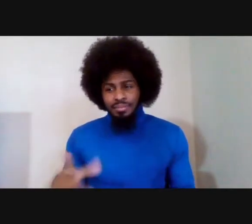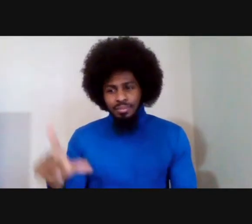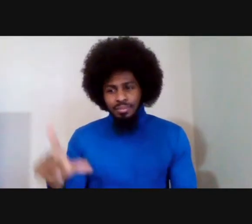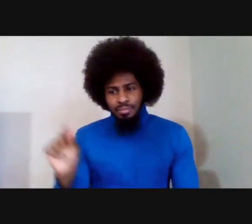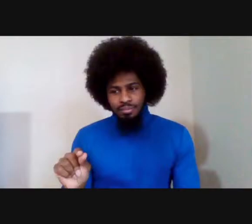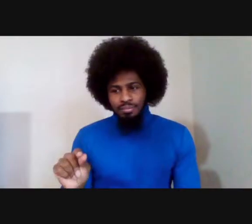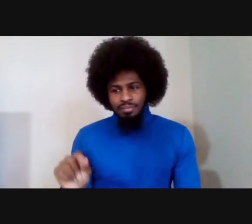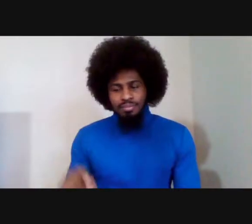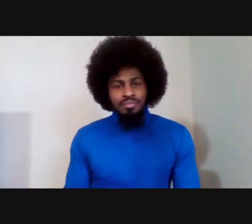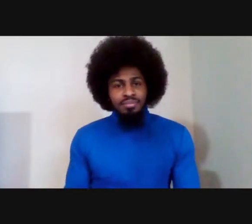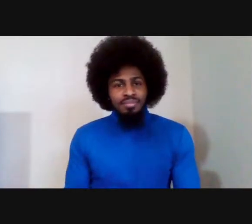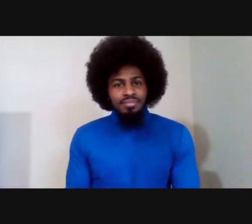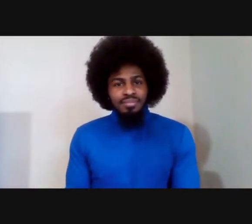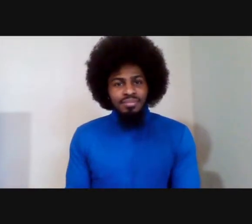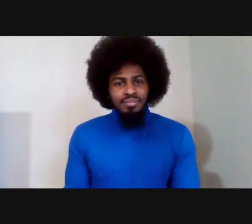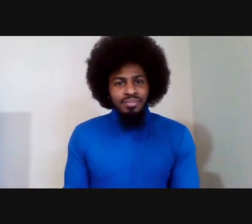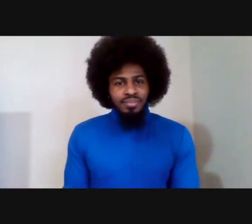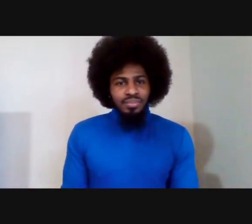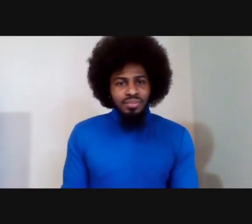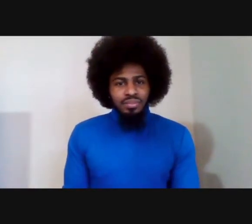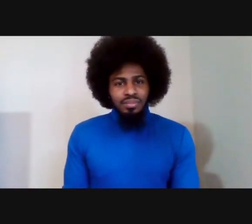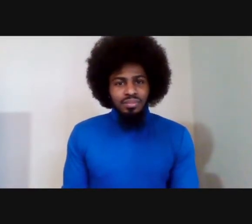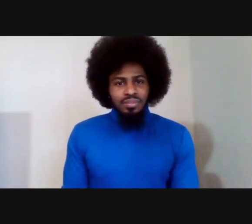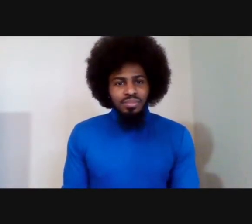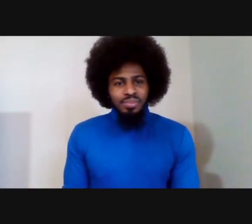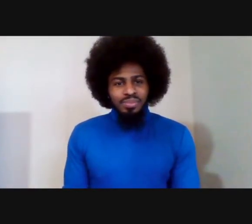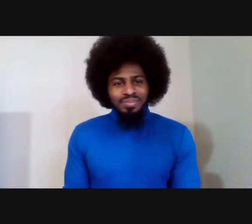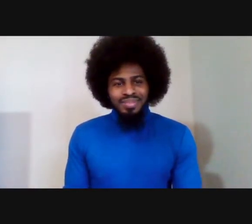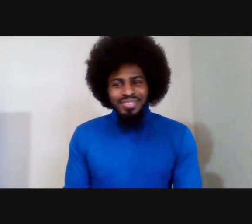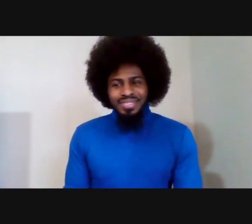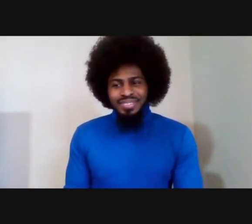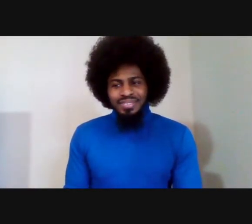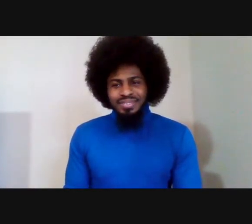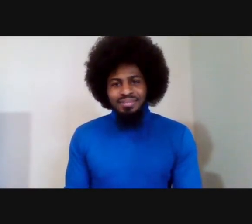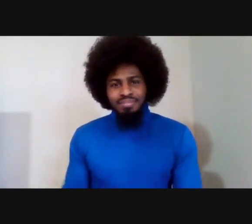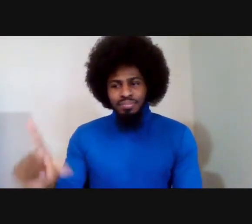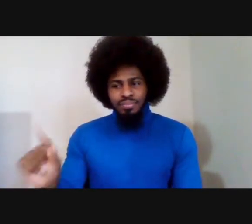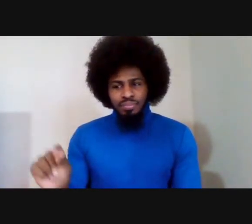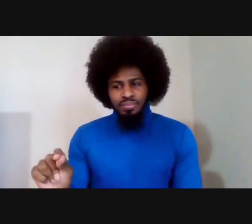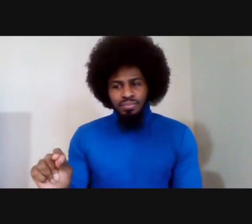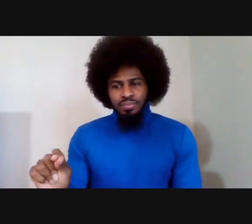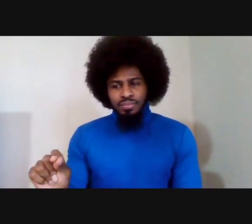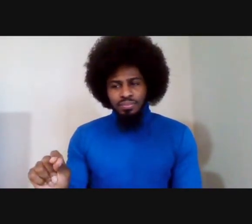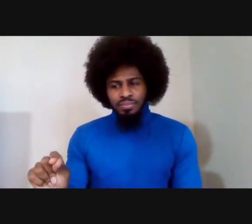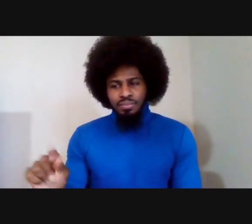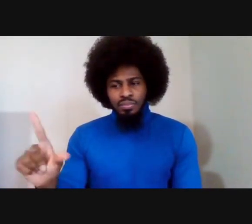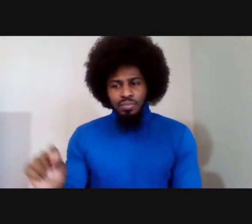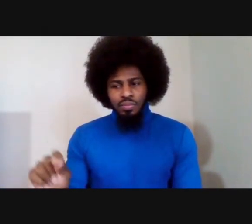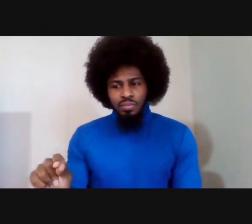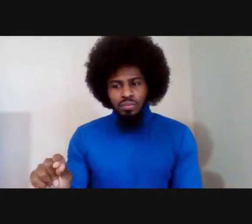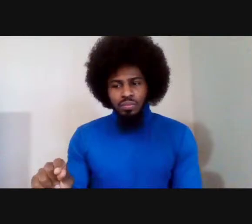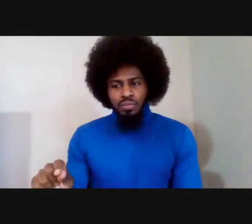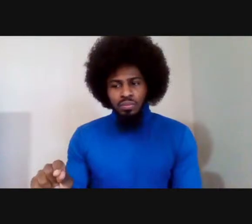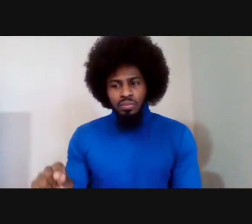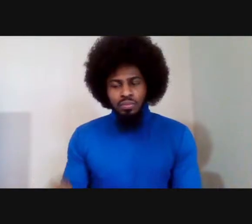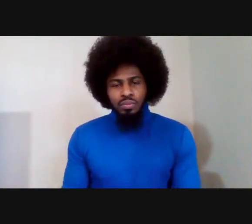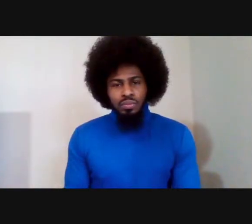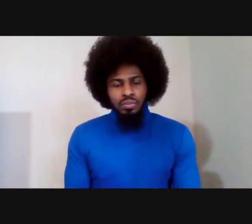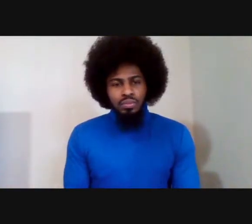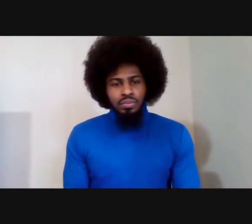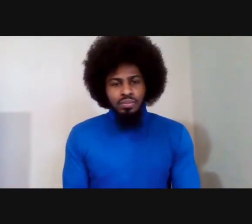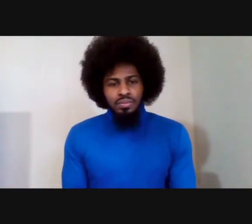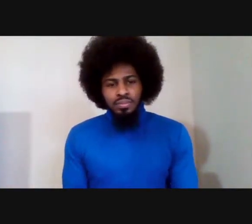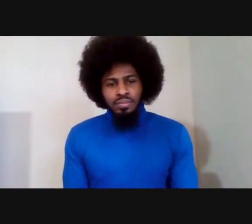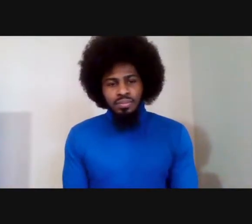that. Yeah. I'm going to pray on this conversation a little later. So I'm looking at what am I reading right